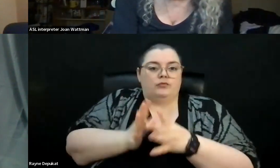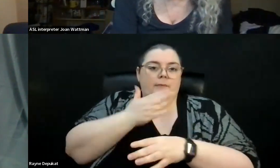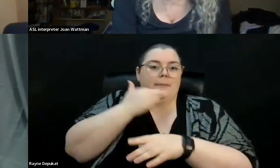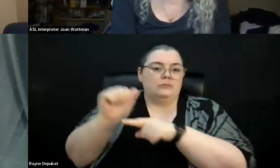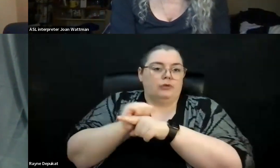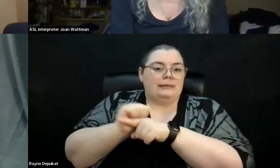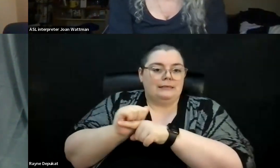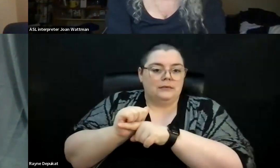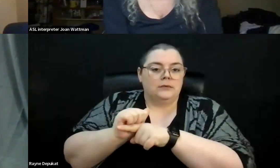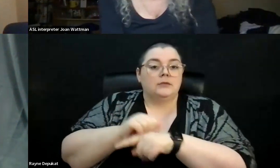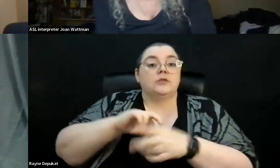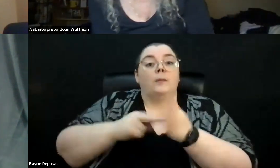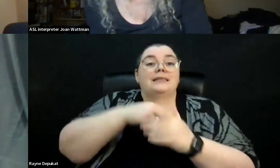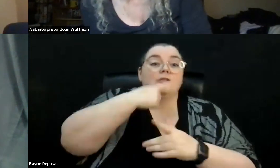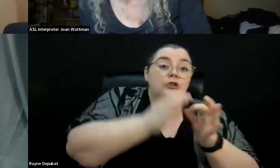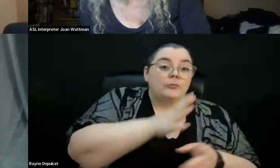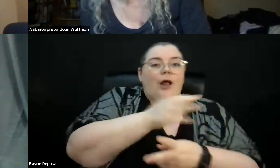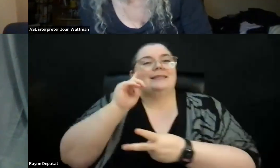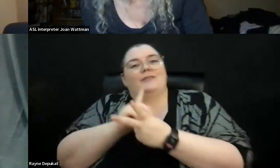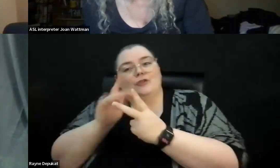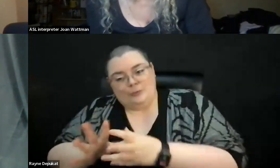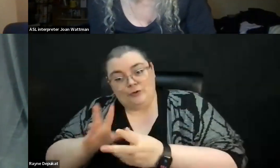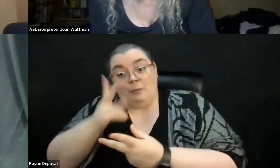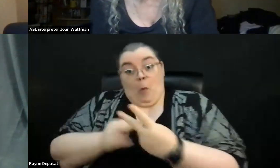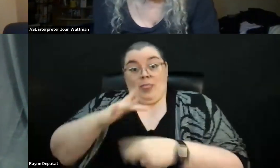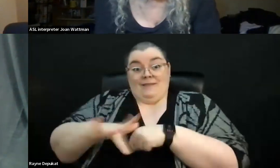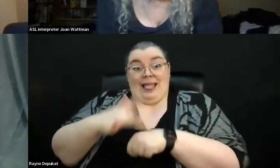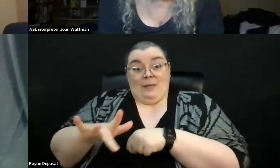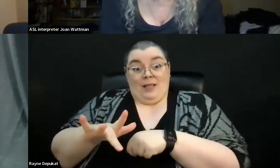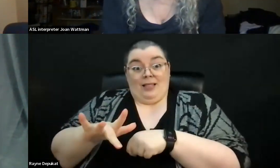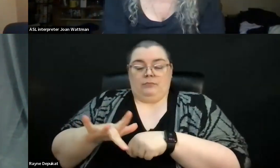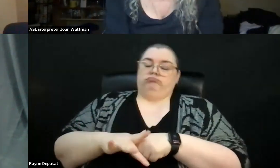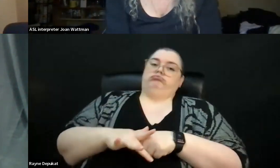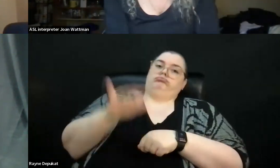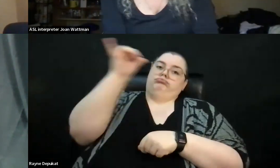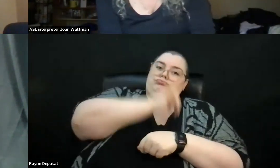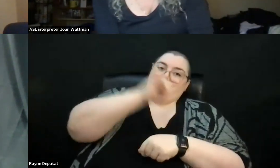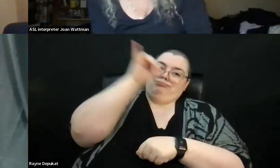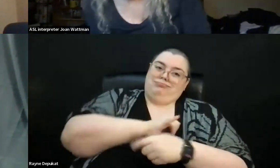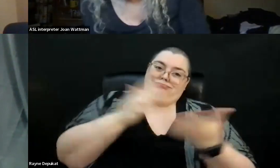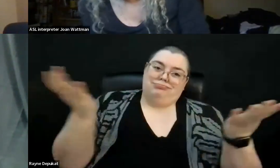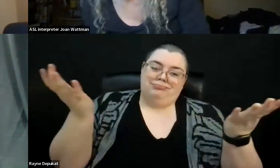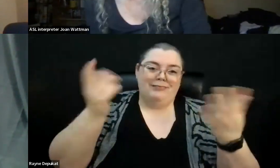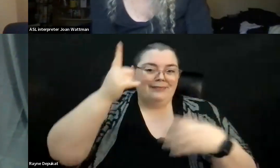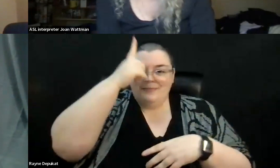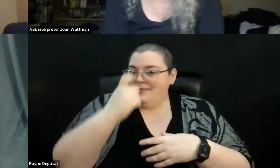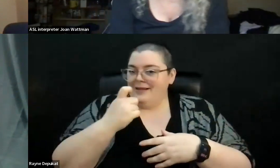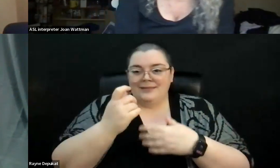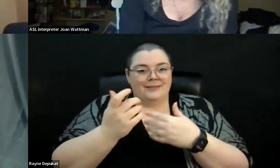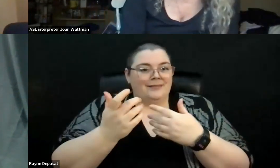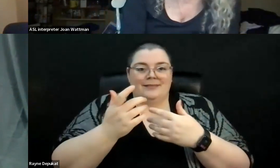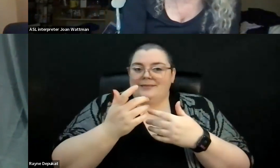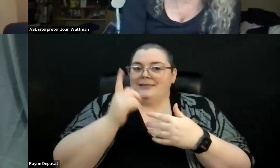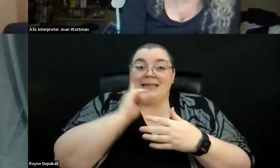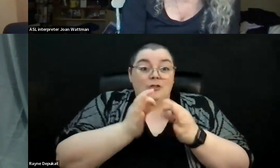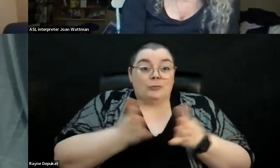experience. And best practice would be to bring in a certified deaf interpreter. To have an ASL interpreter and a DI